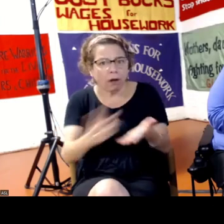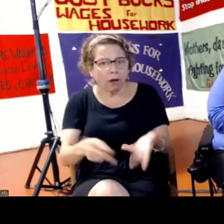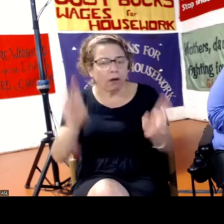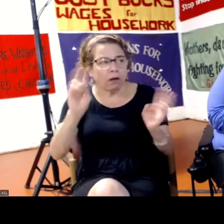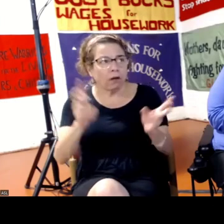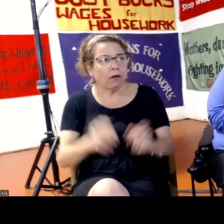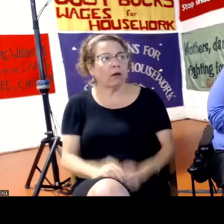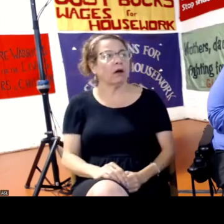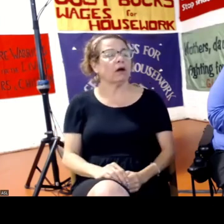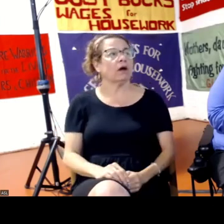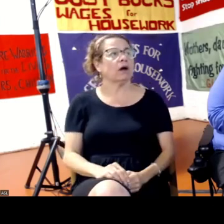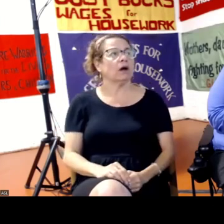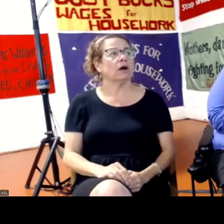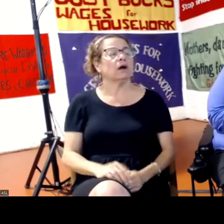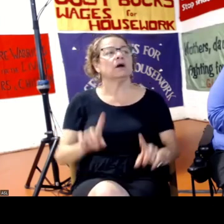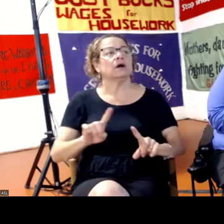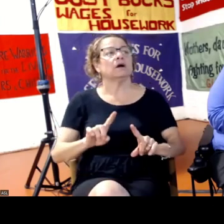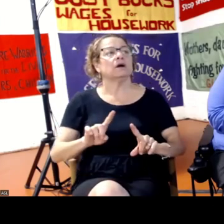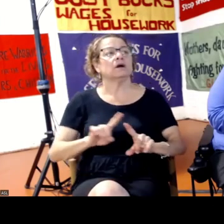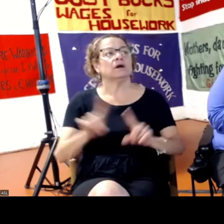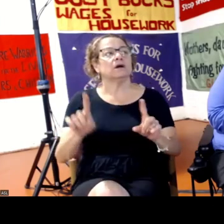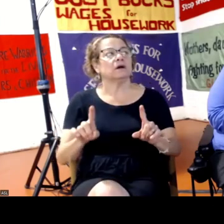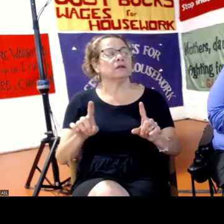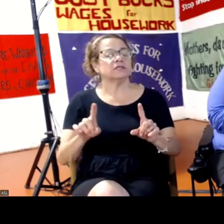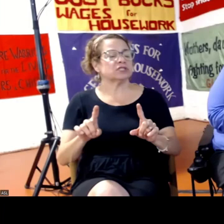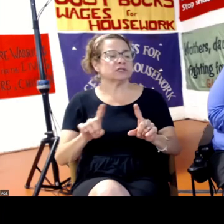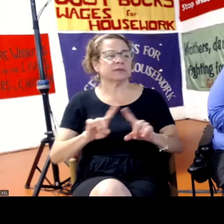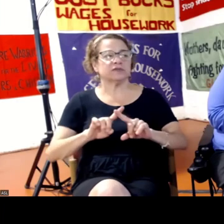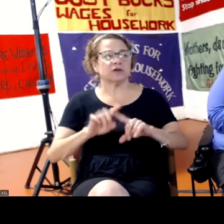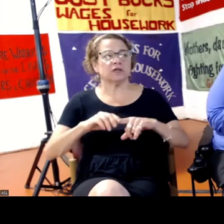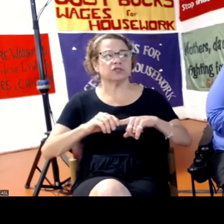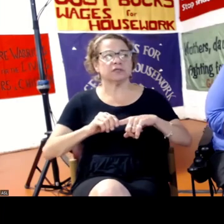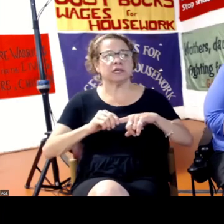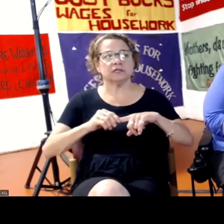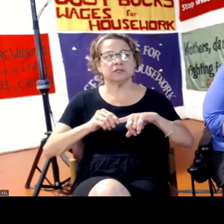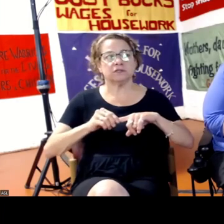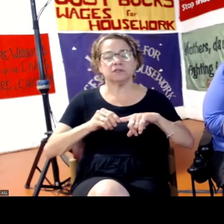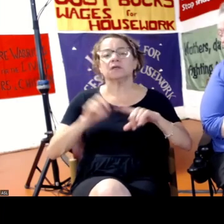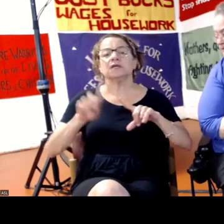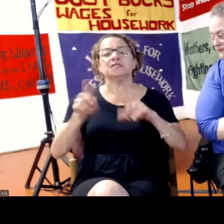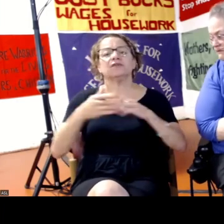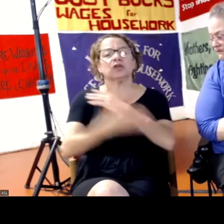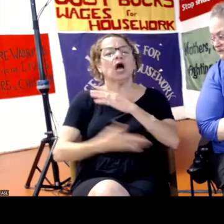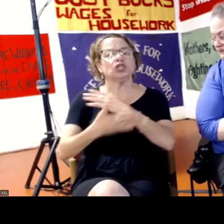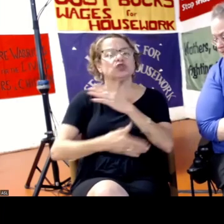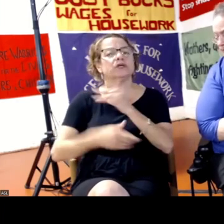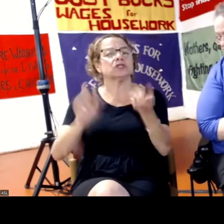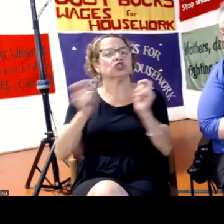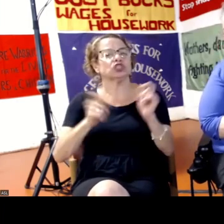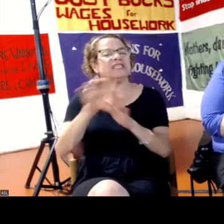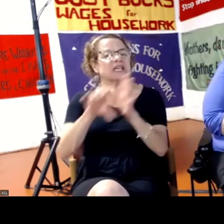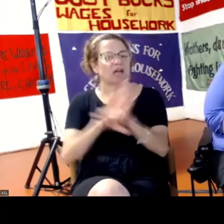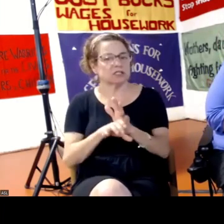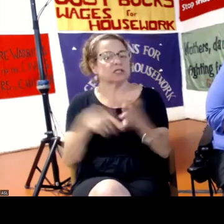constitution that there's a fight going on, and the Gwen Moore bill, which we'll find out more about later. So there are a lot of really